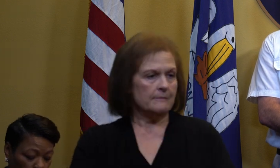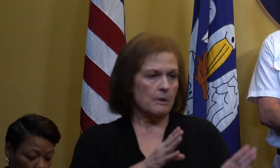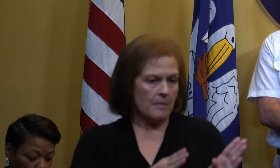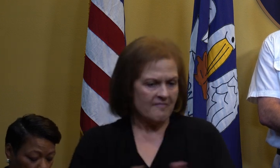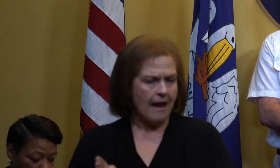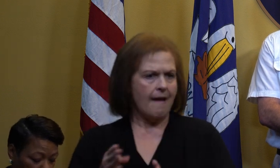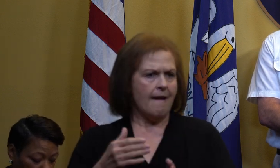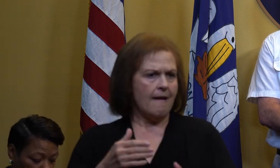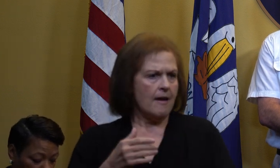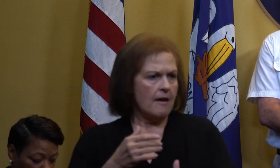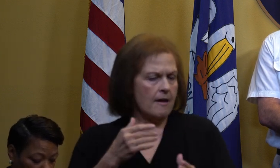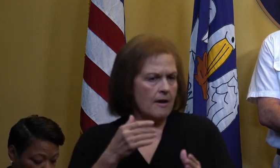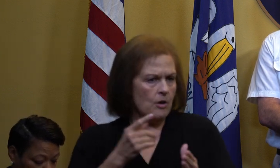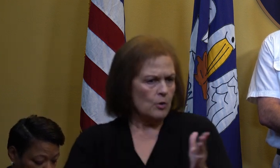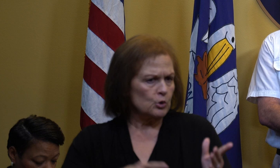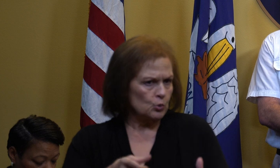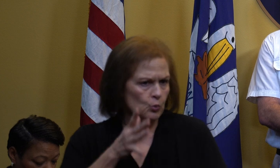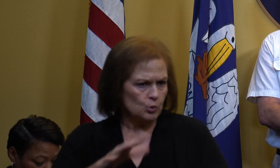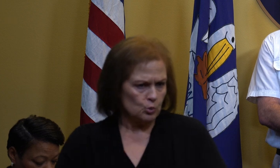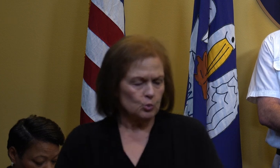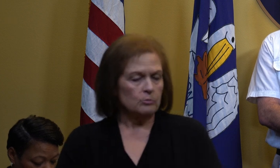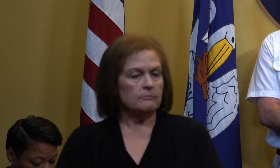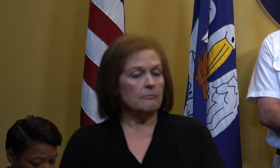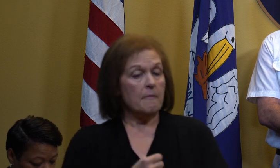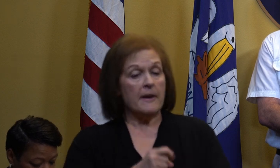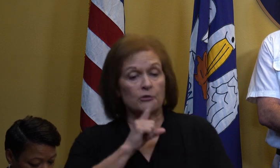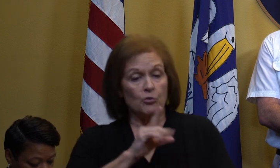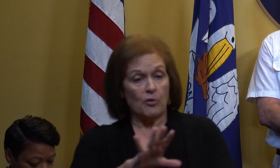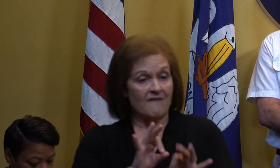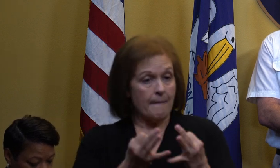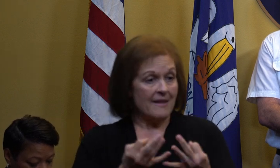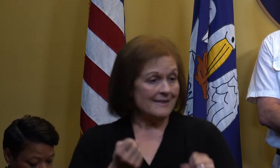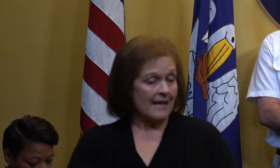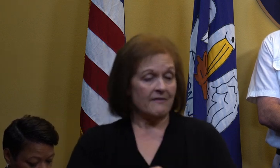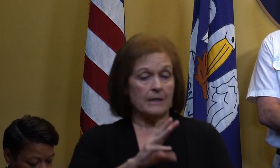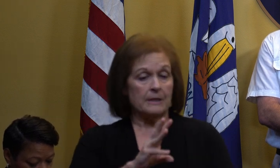having a game plan. So to ensure your family is safe, get in the game,